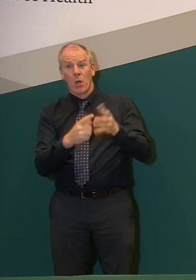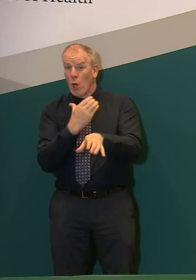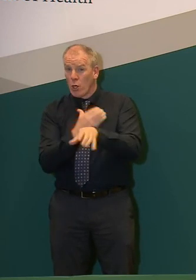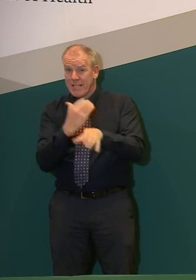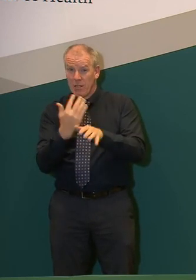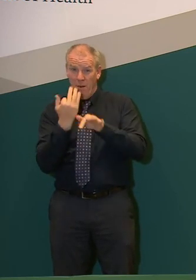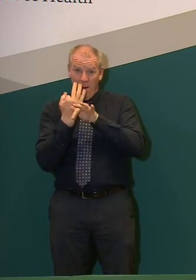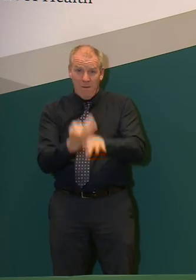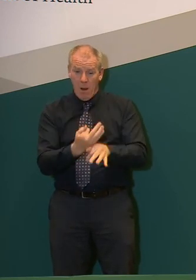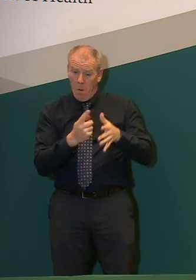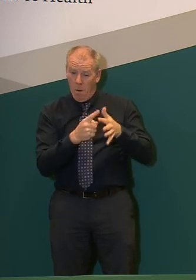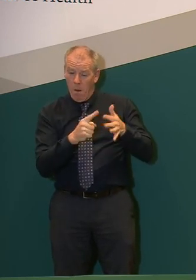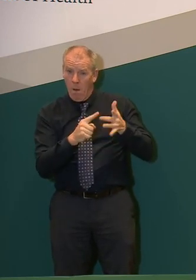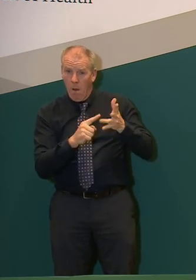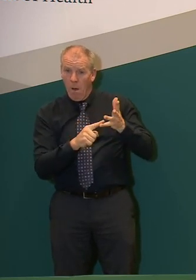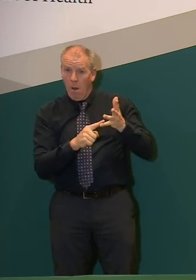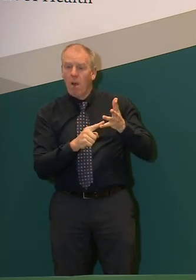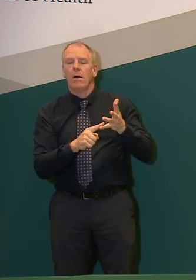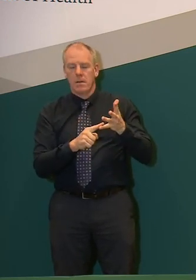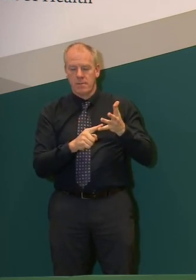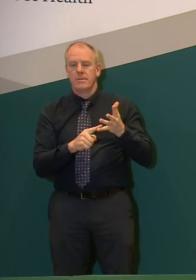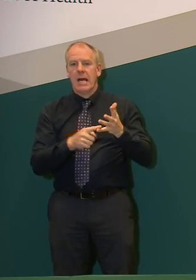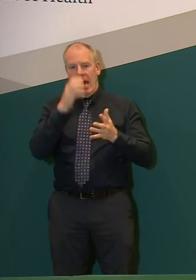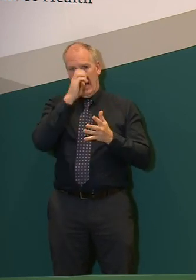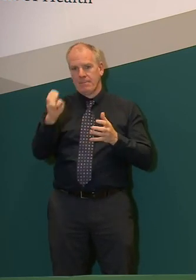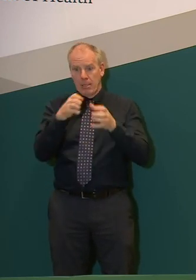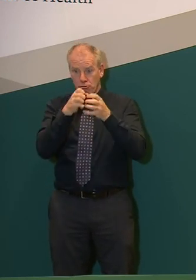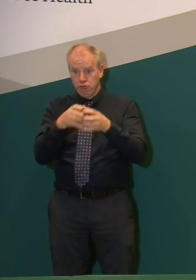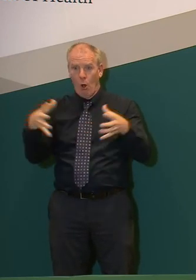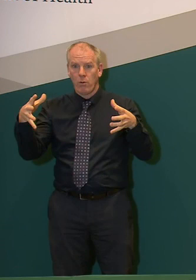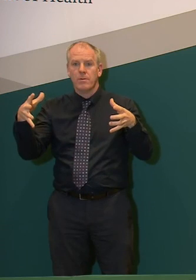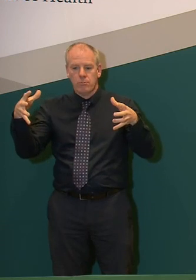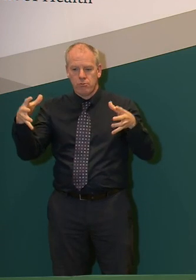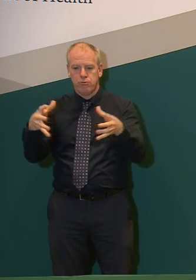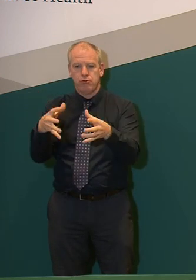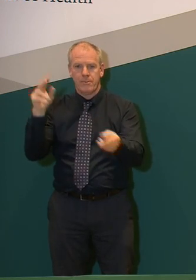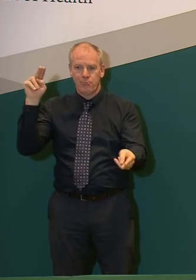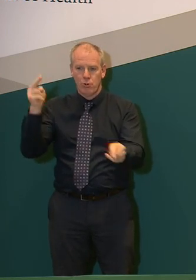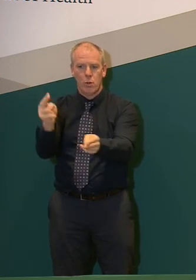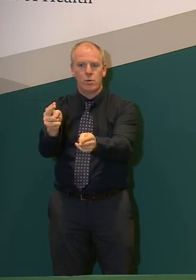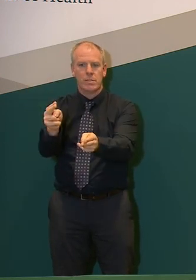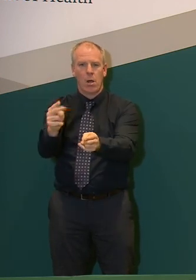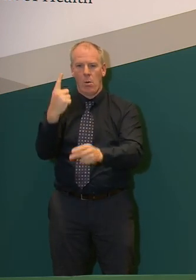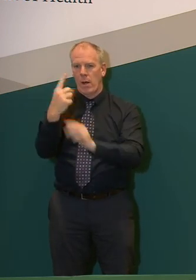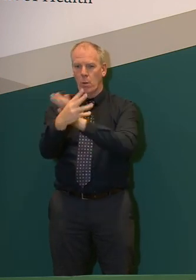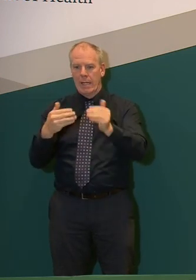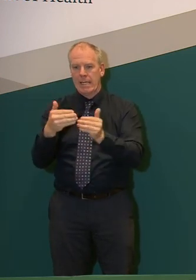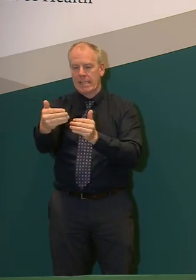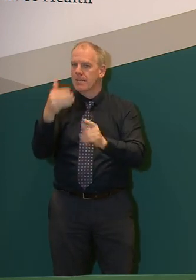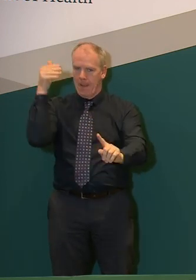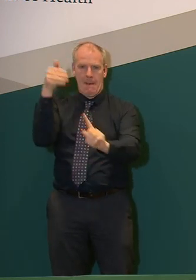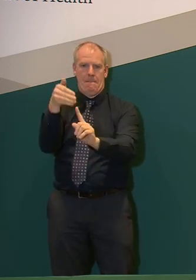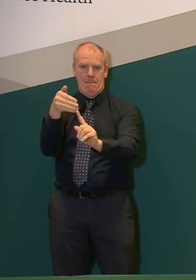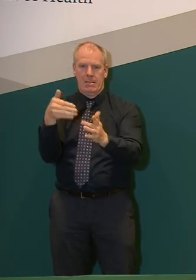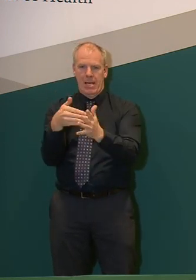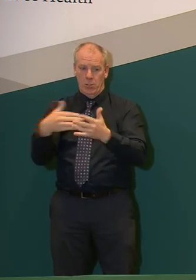that, I do expect to see the growth rate fall over the next week. That's what we're working